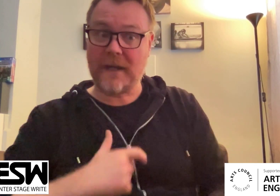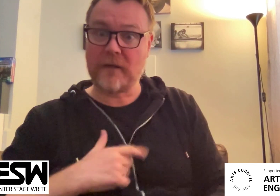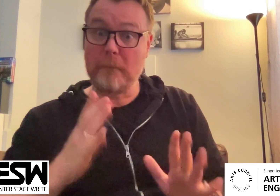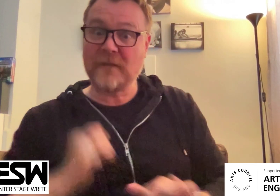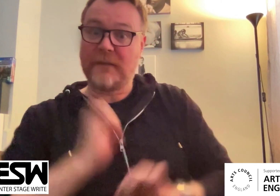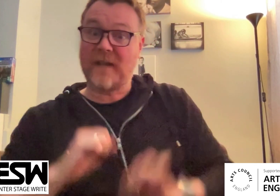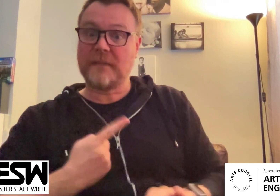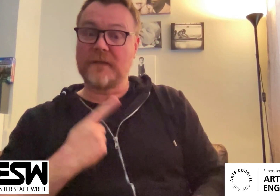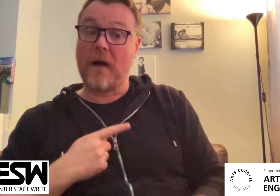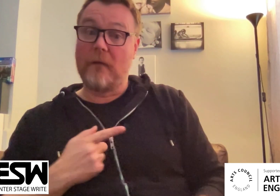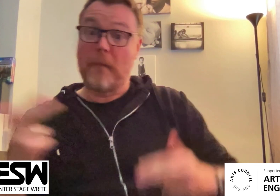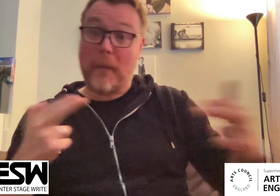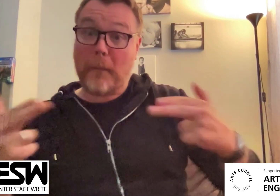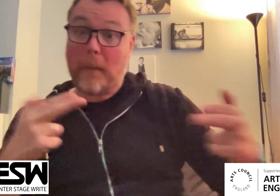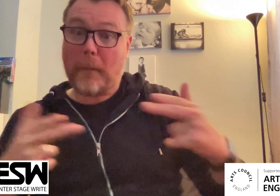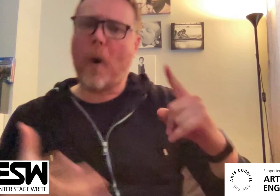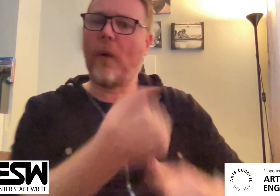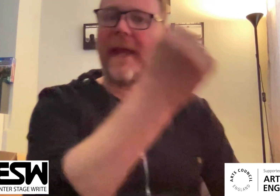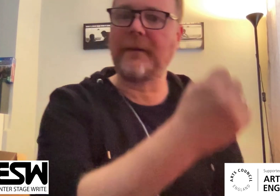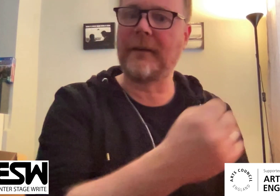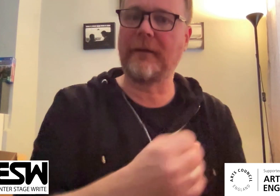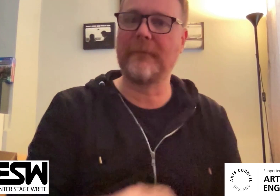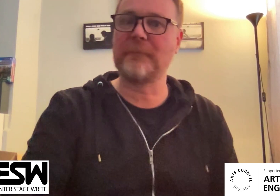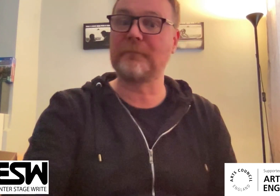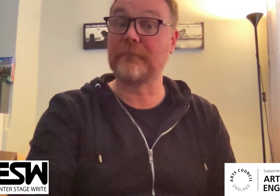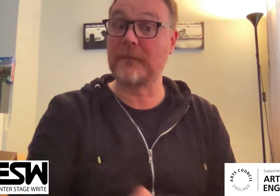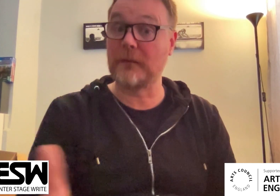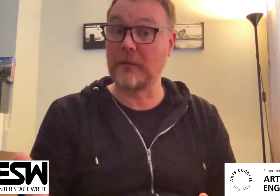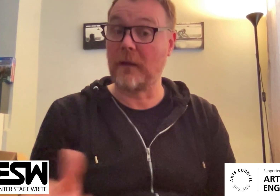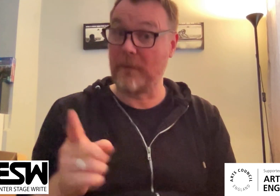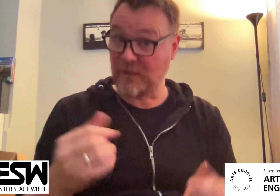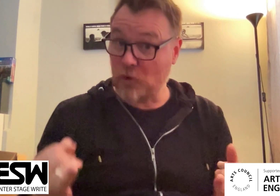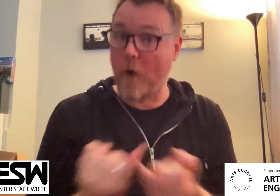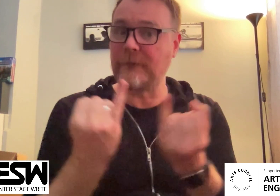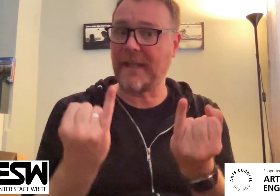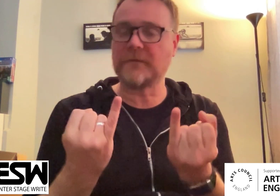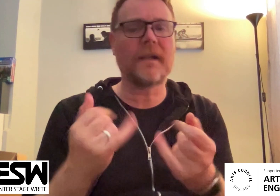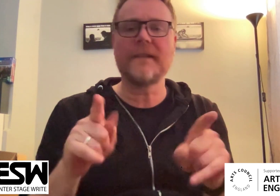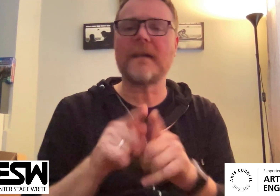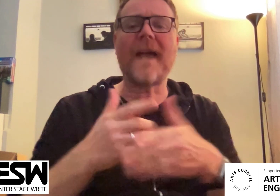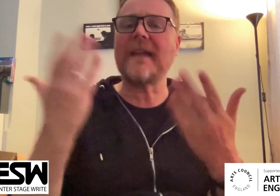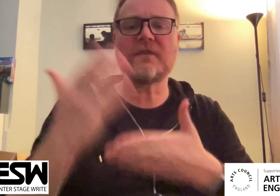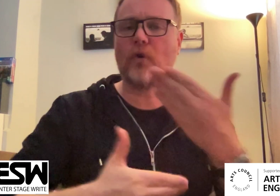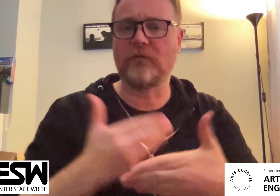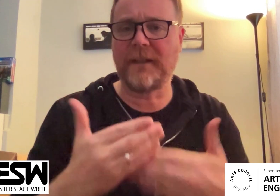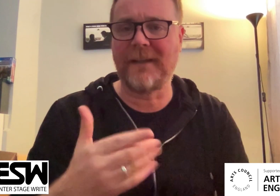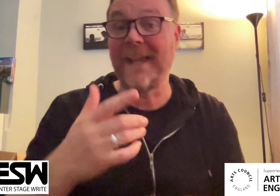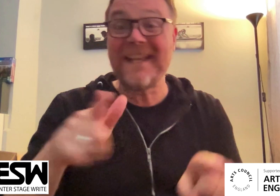character now has to defend himself. And he needs to fight and have a conflict in order to win. And you have to have a